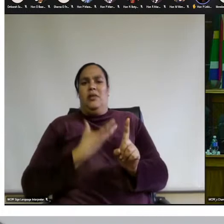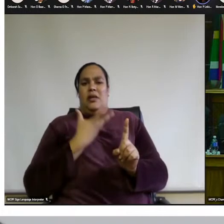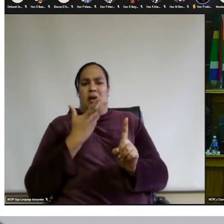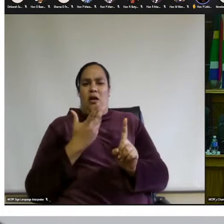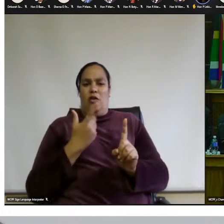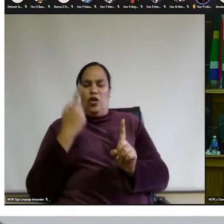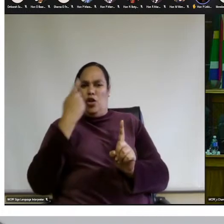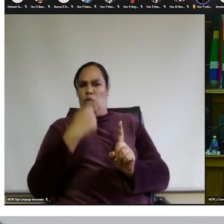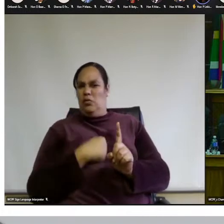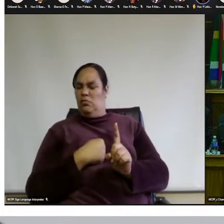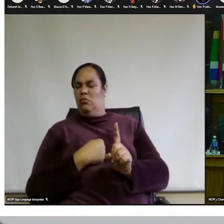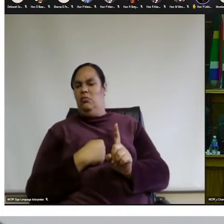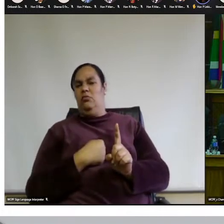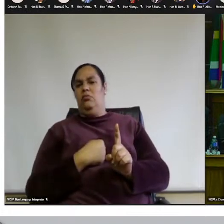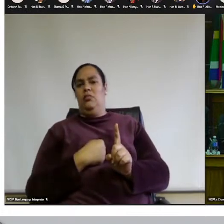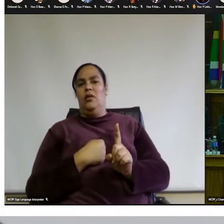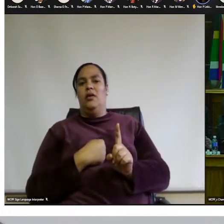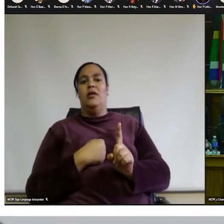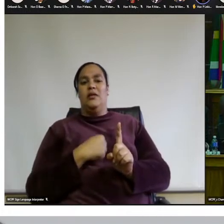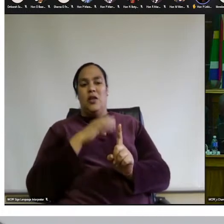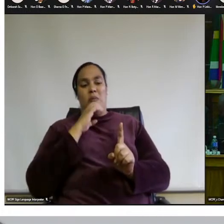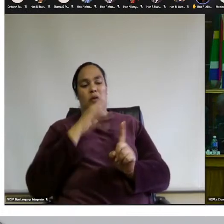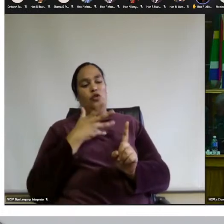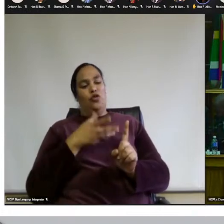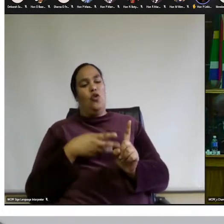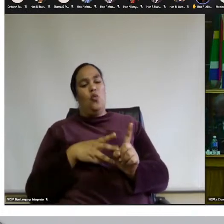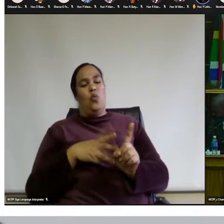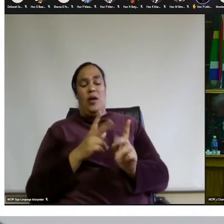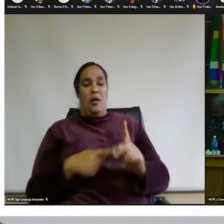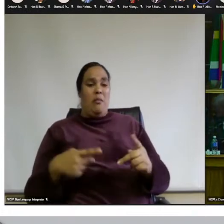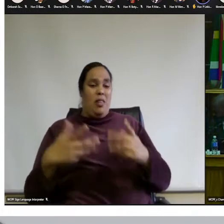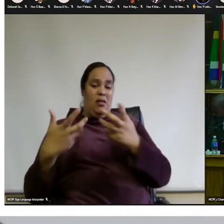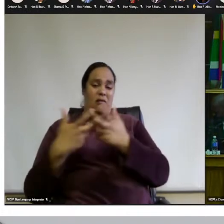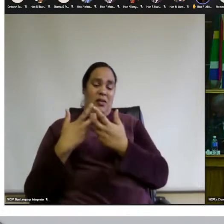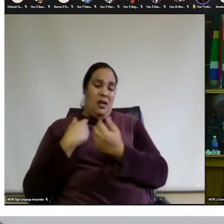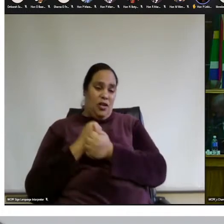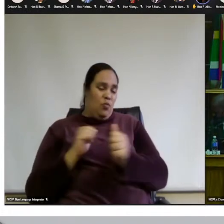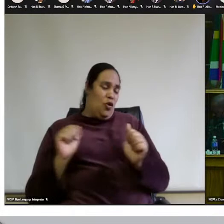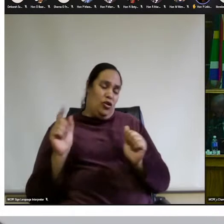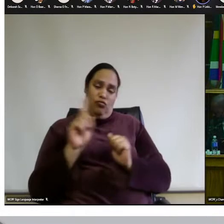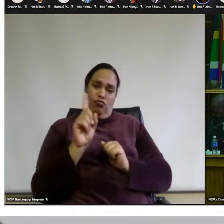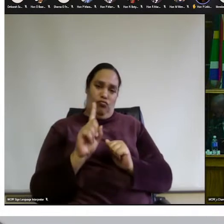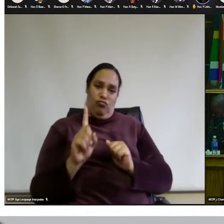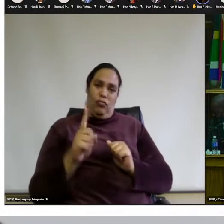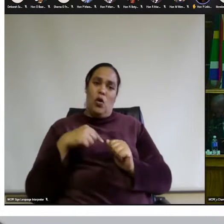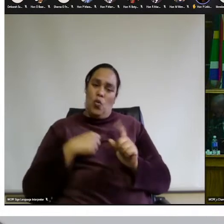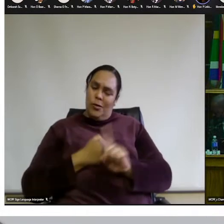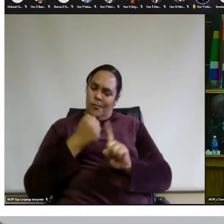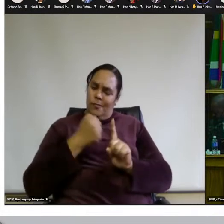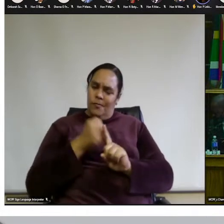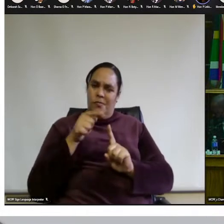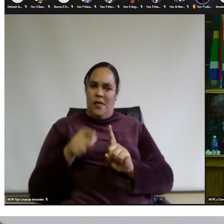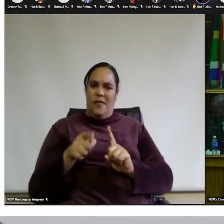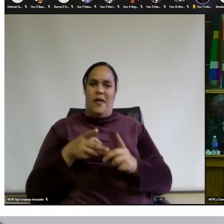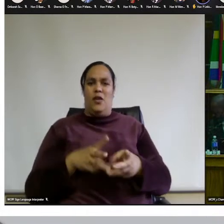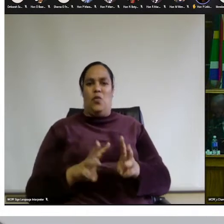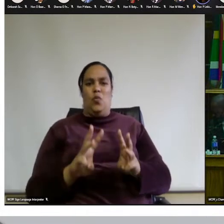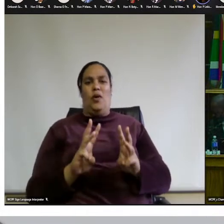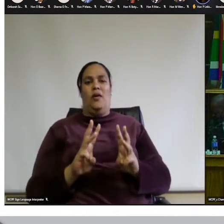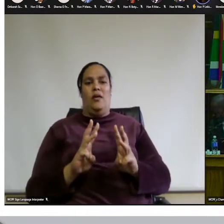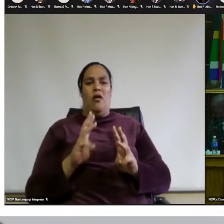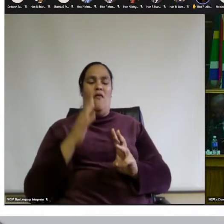me? This mentality has no place in our democracy. We will defeat this sense of white